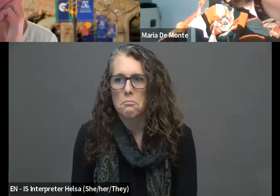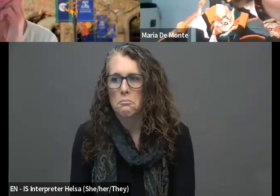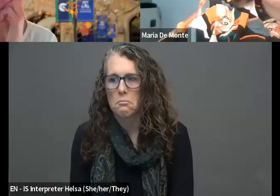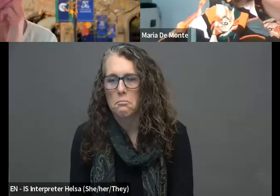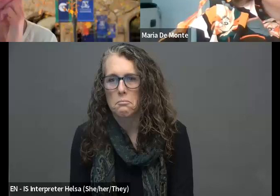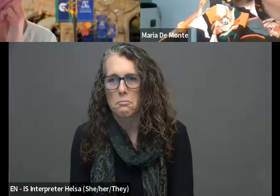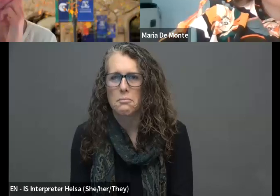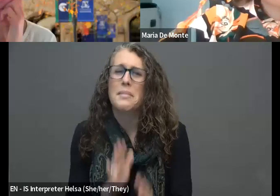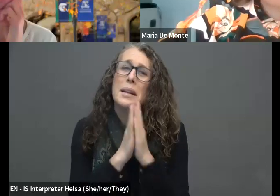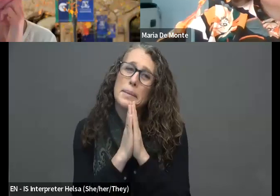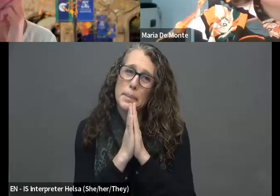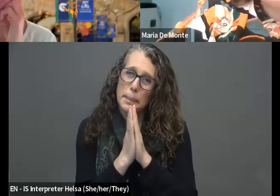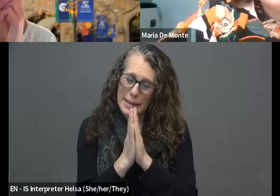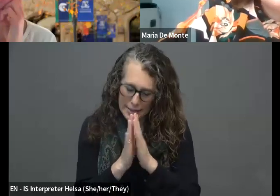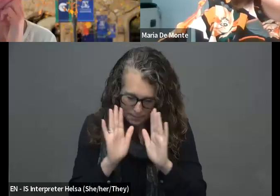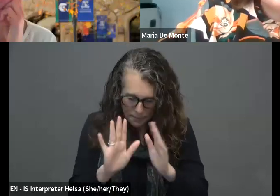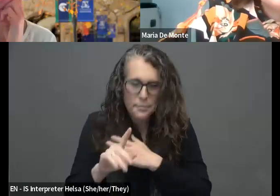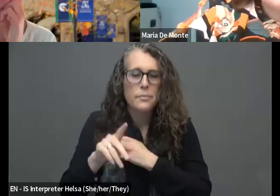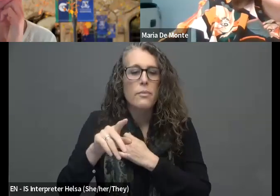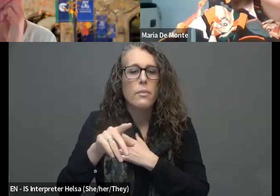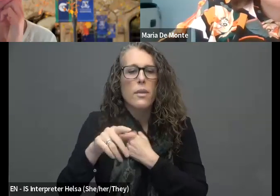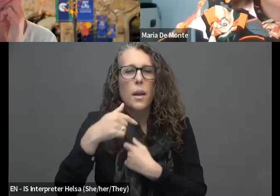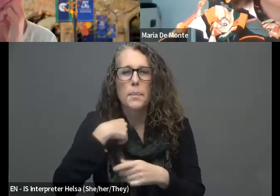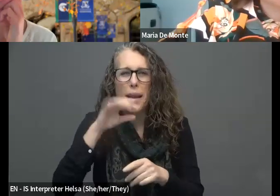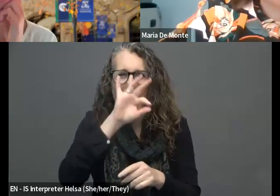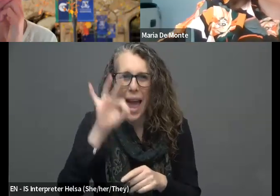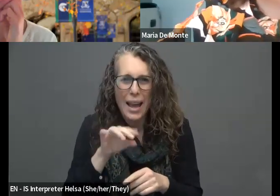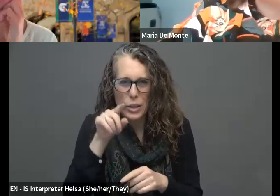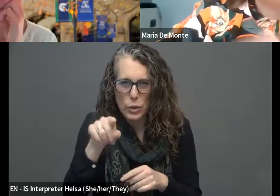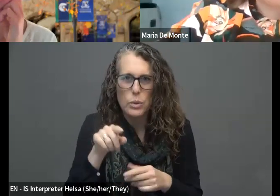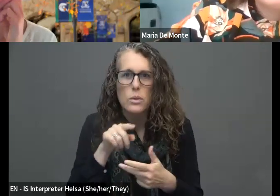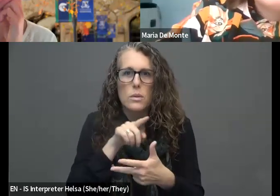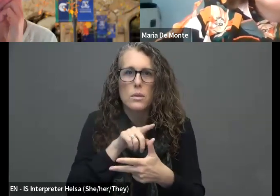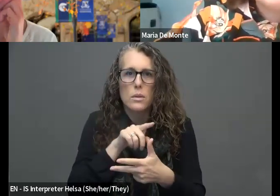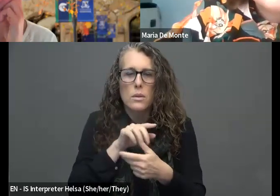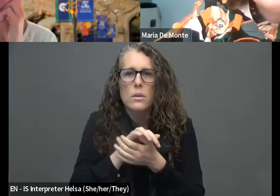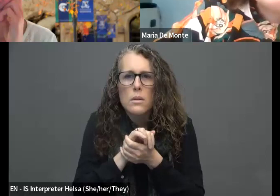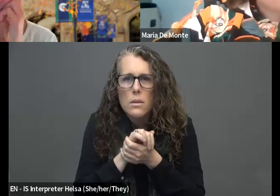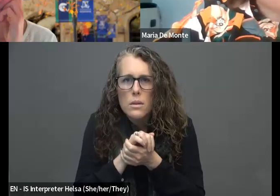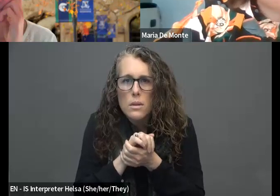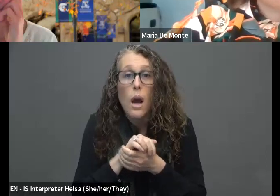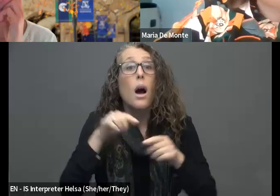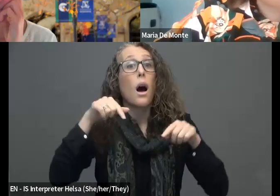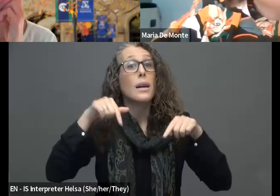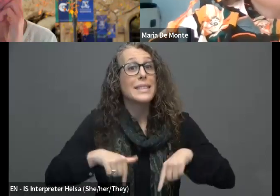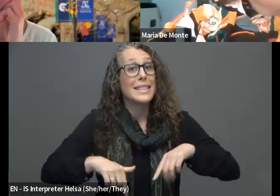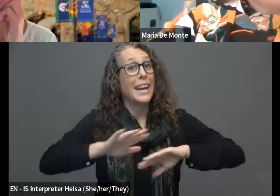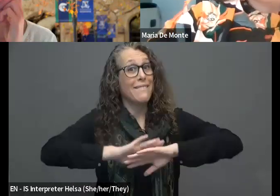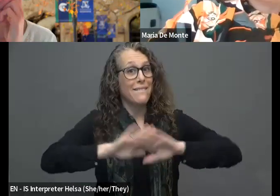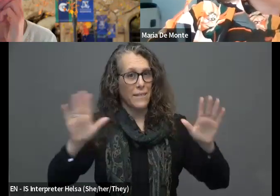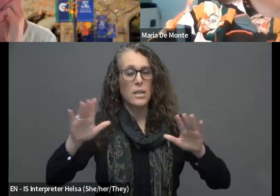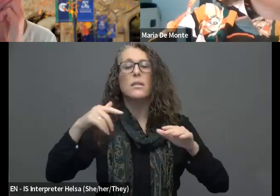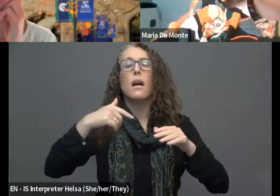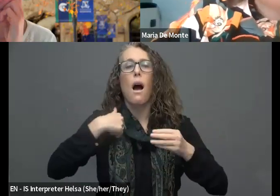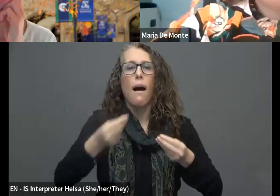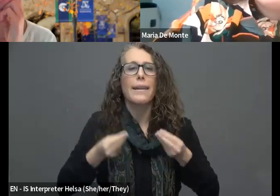Please remember that at the end of each workshop, we share a survey in which we